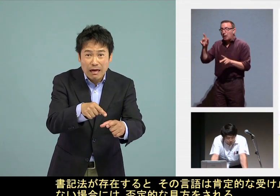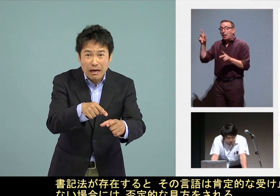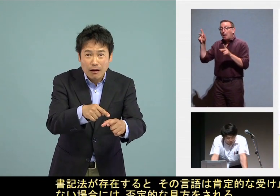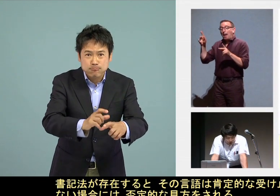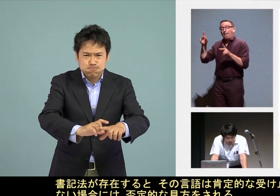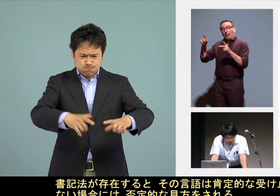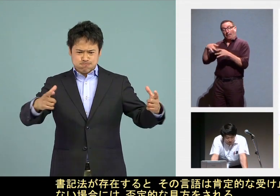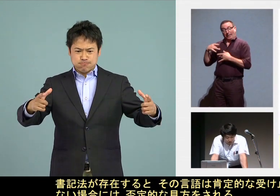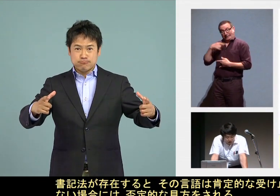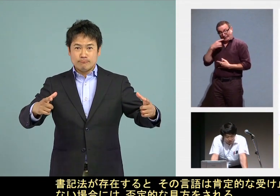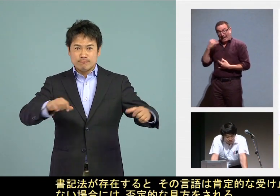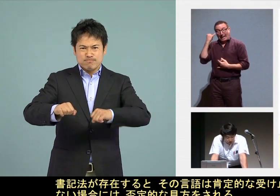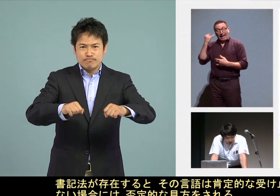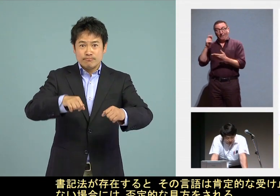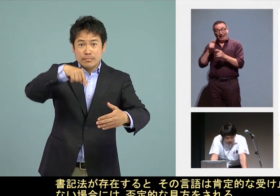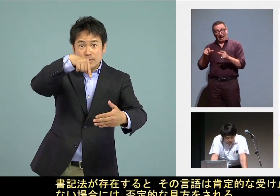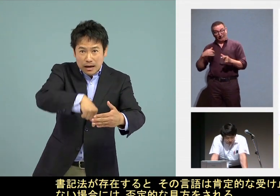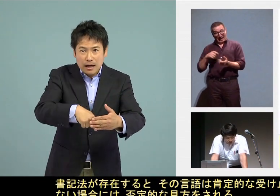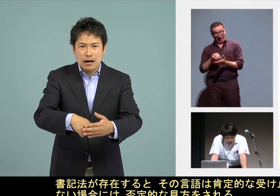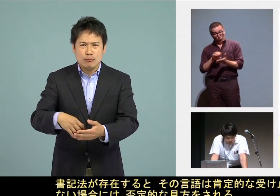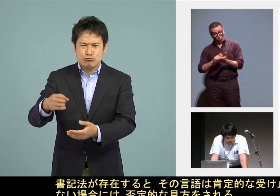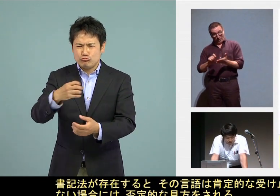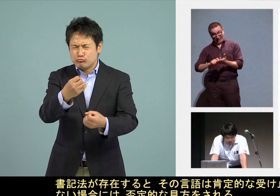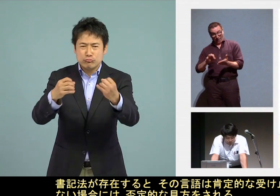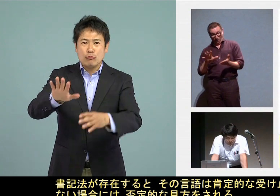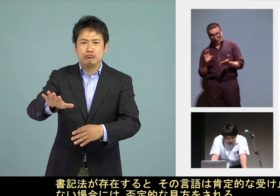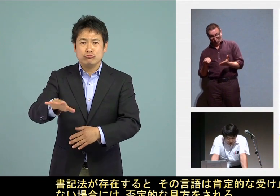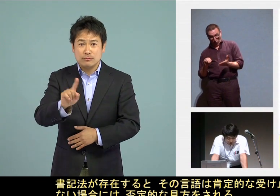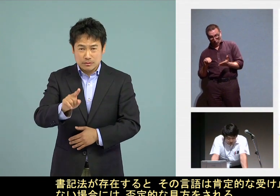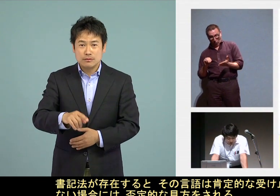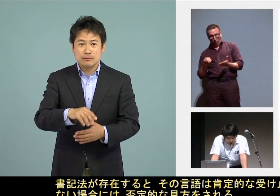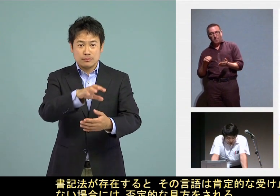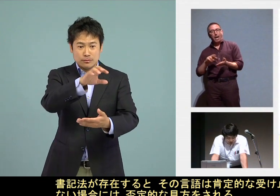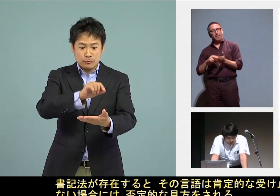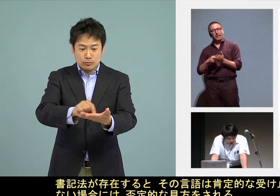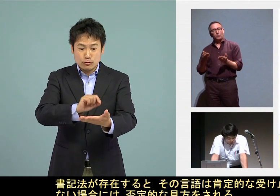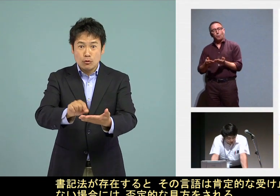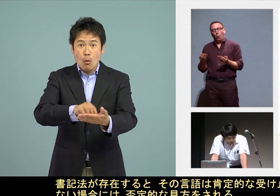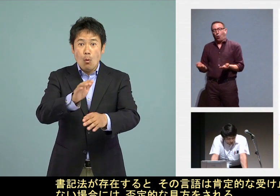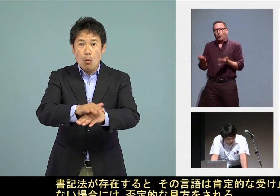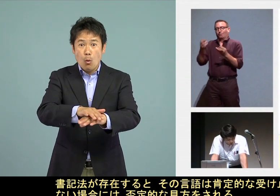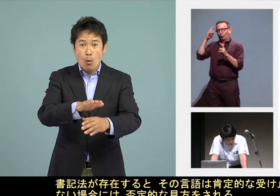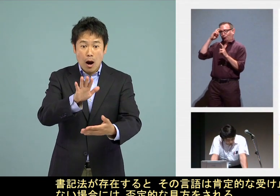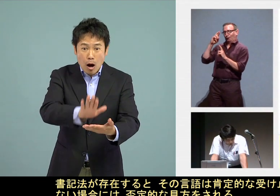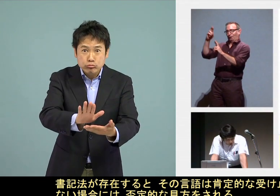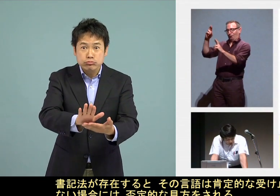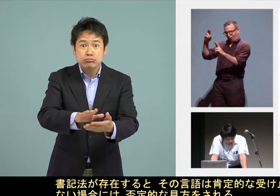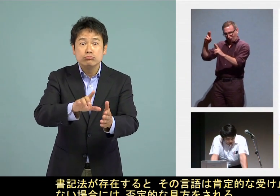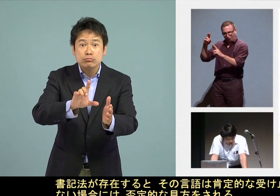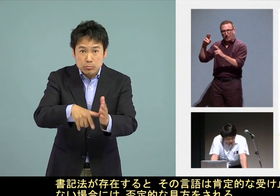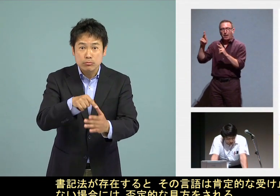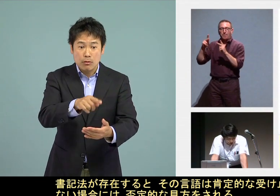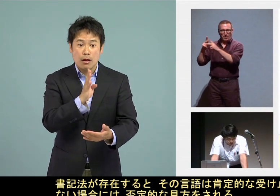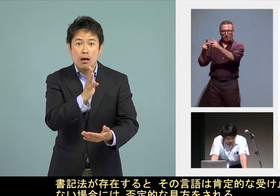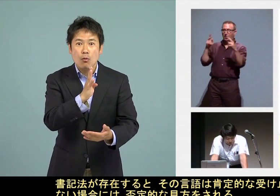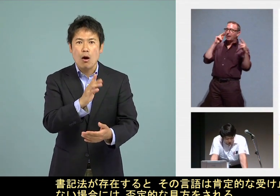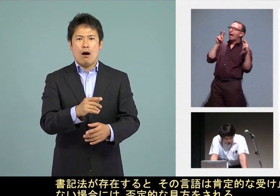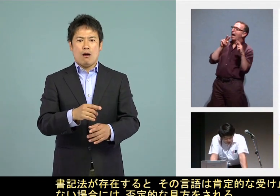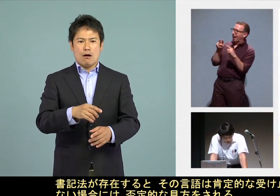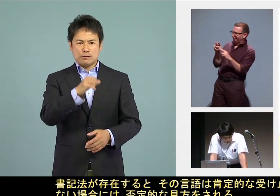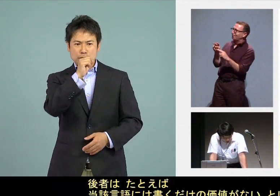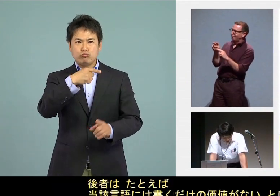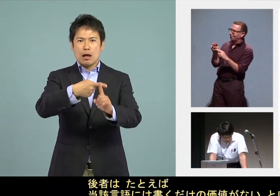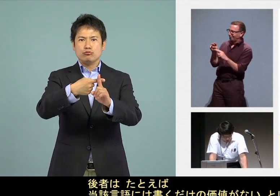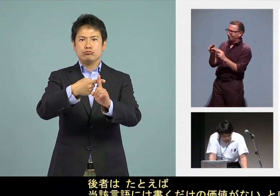written form of a language can lead to its positive perception, and the lack of written form can lead to the negative